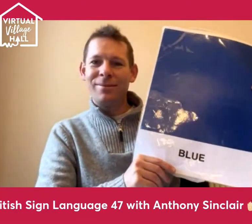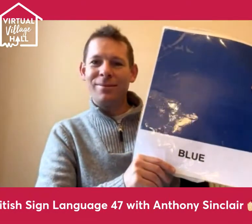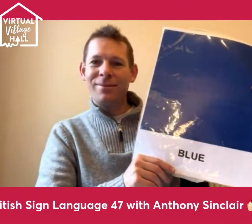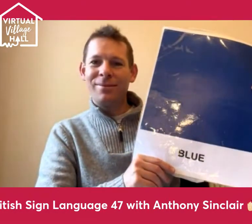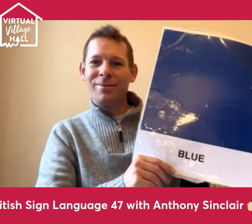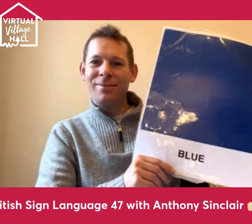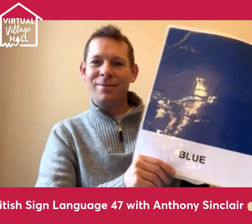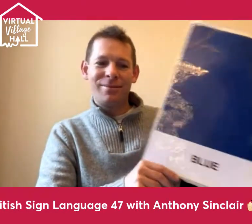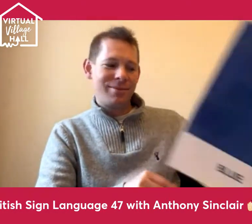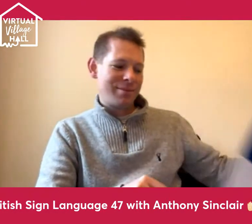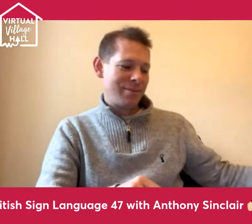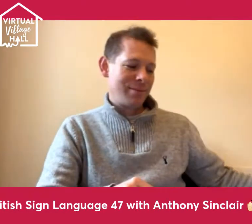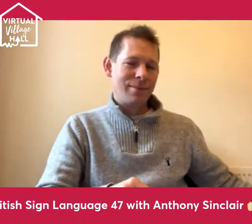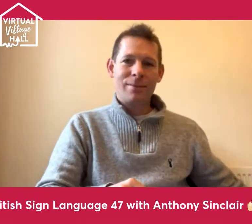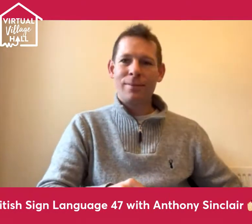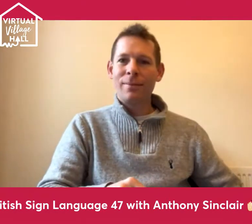And the next colour